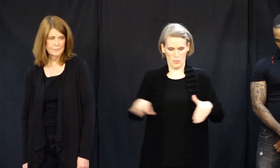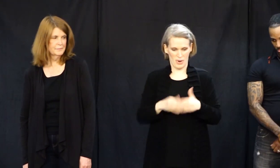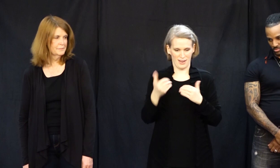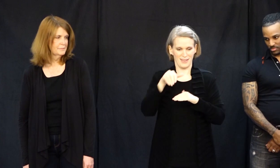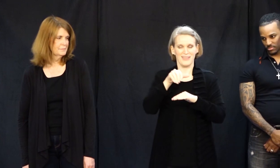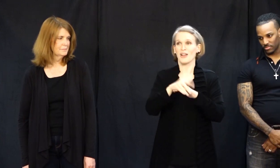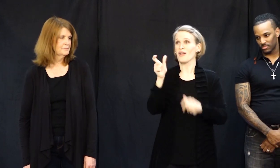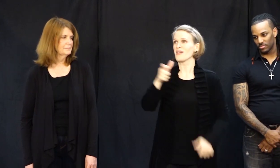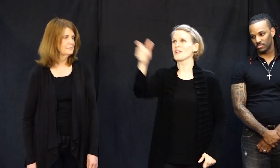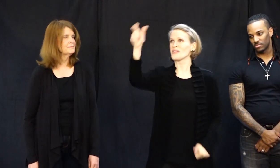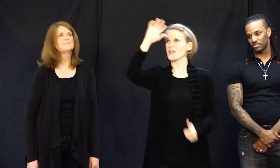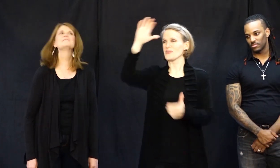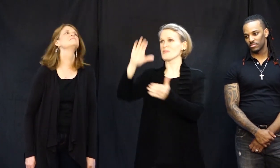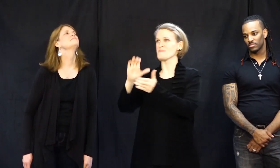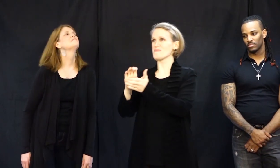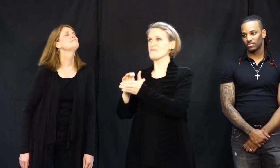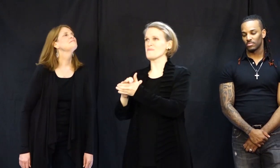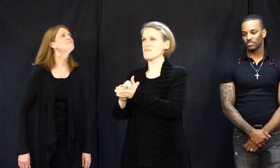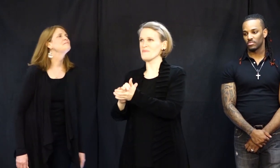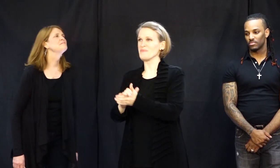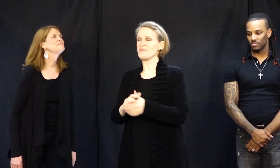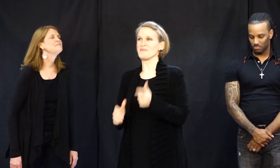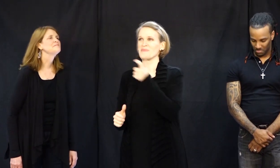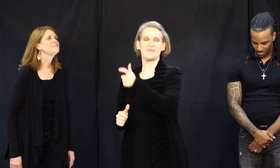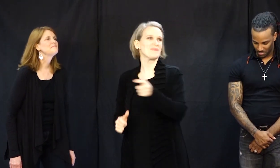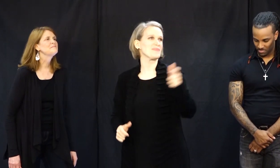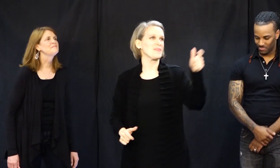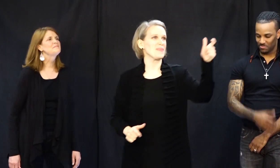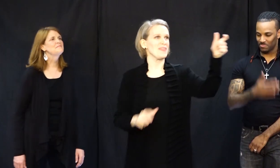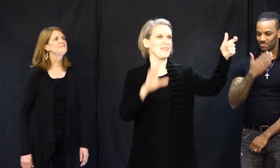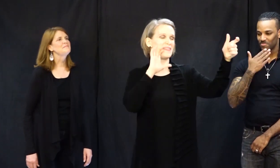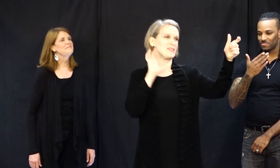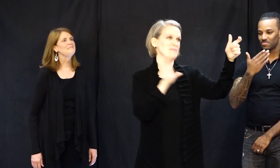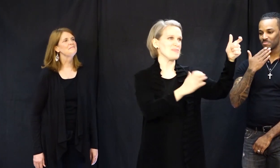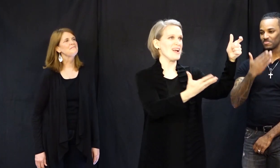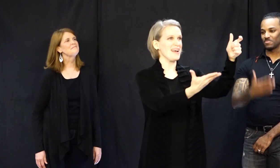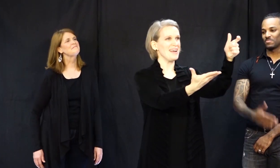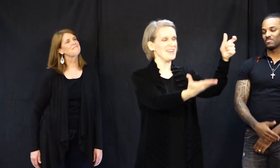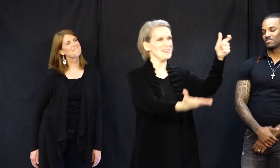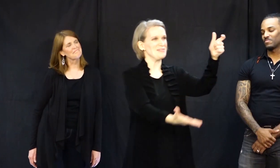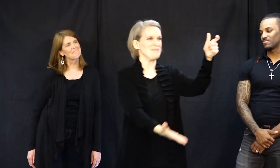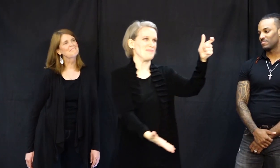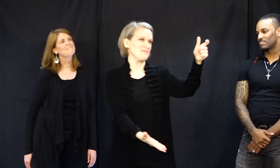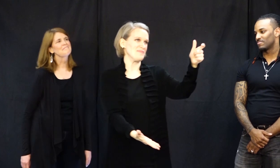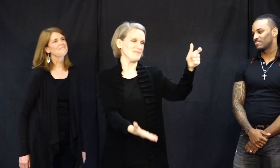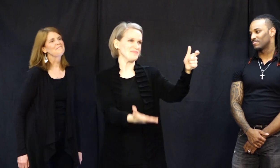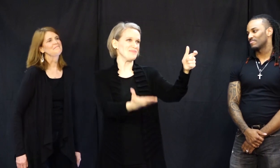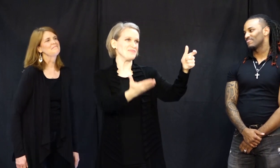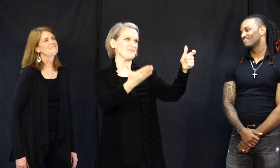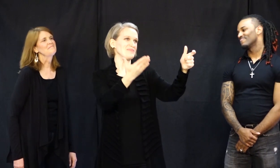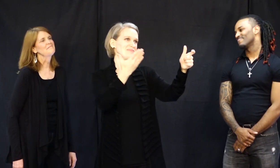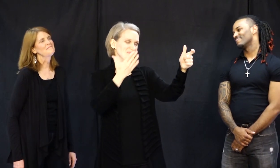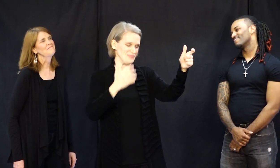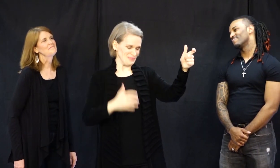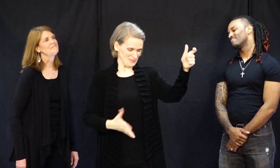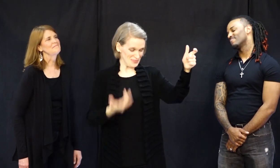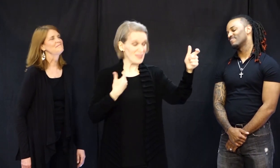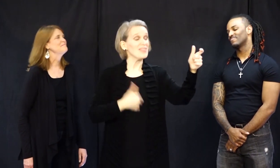To the groom, to the groom, to the groom, to the groom, to the bride, to the bride, to the bride. From